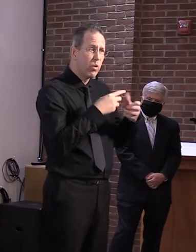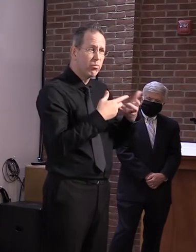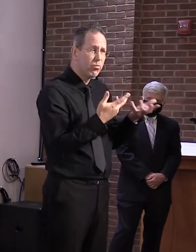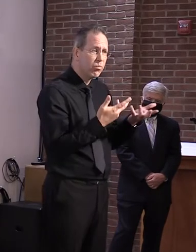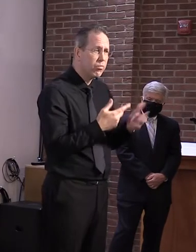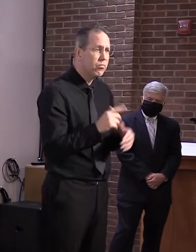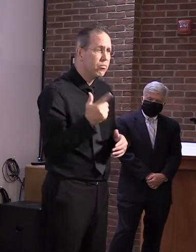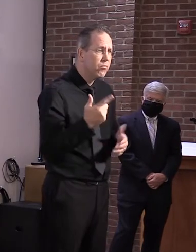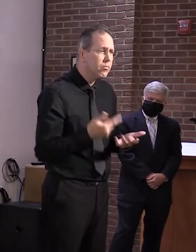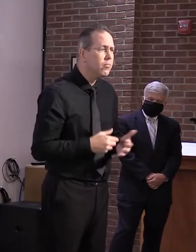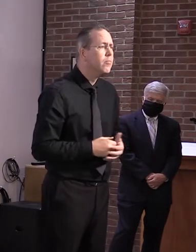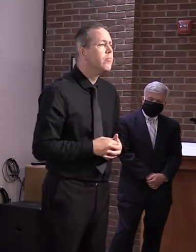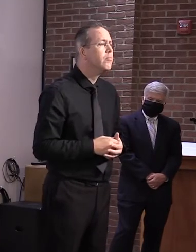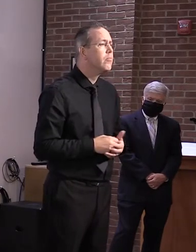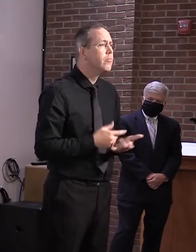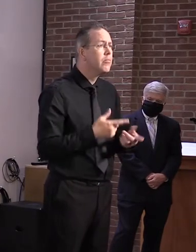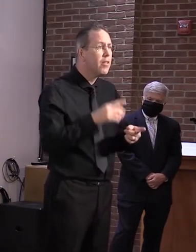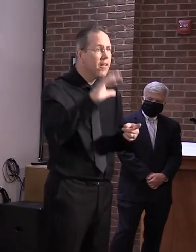his department.